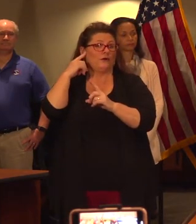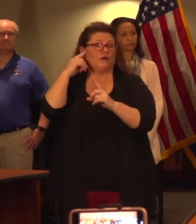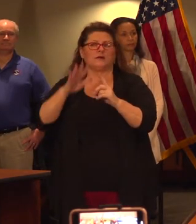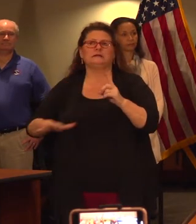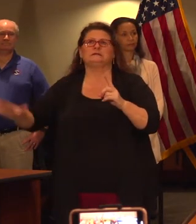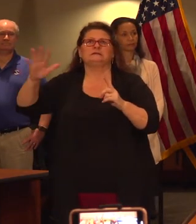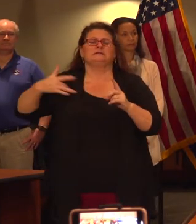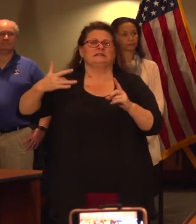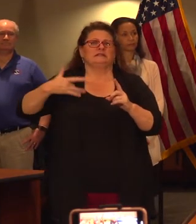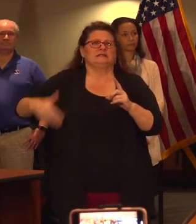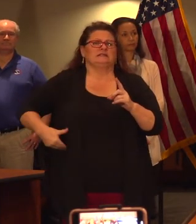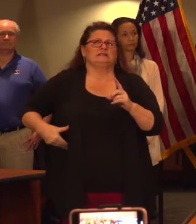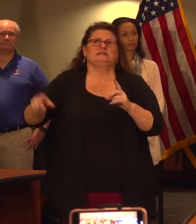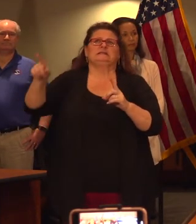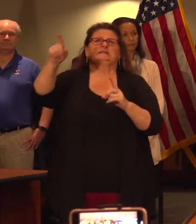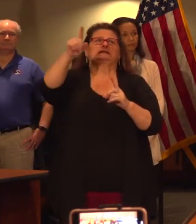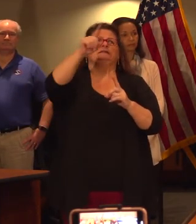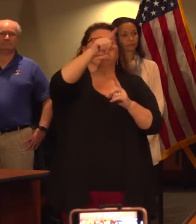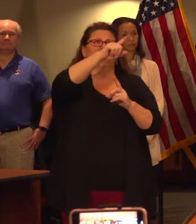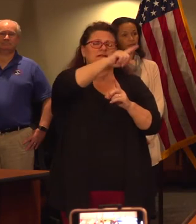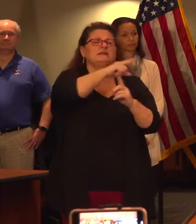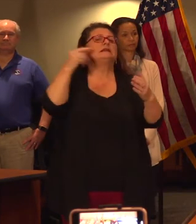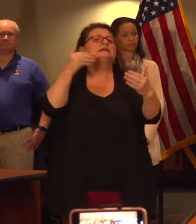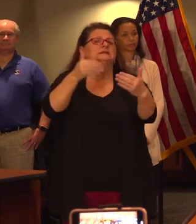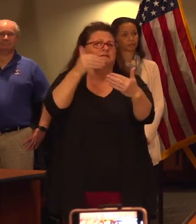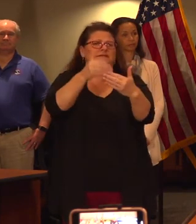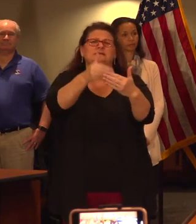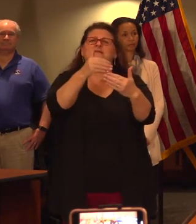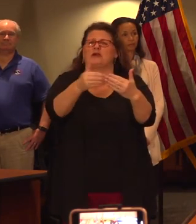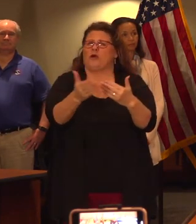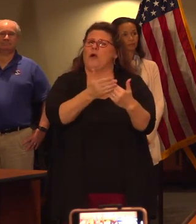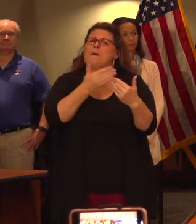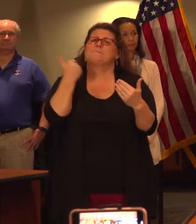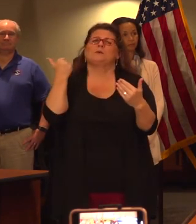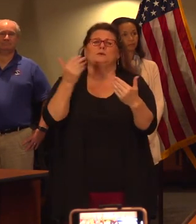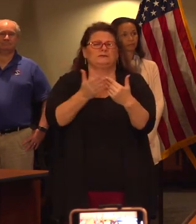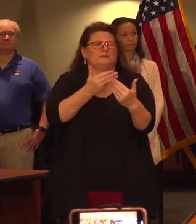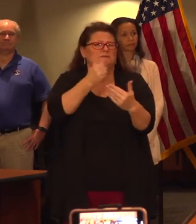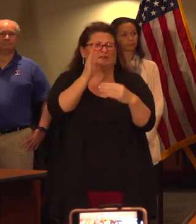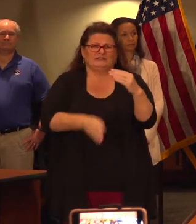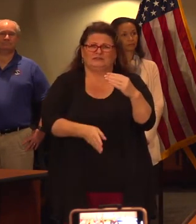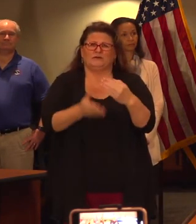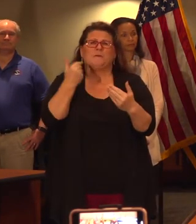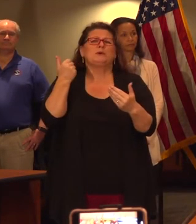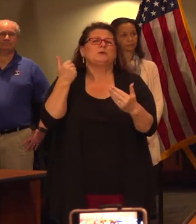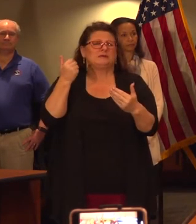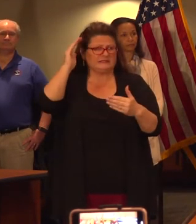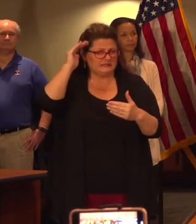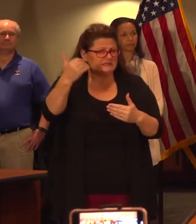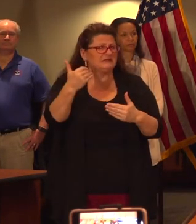the feeling is that the end is in sight, that the mission is going as well as can